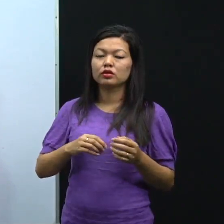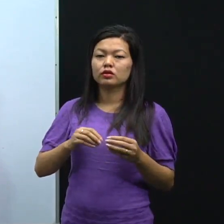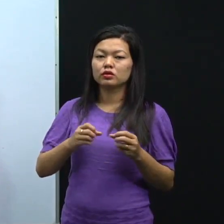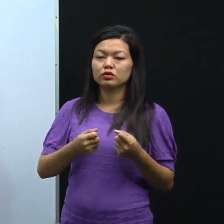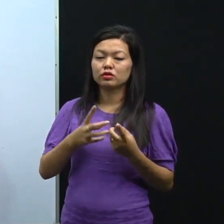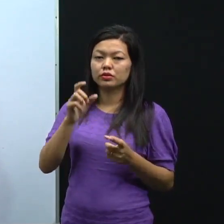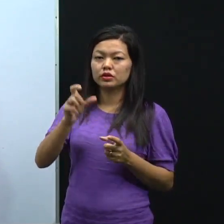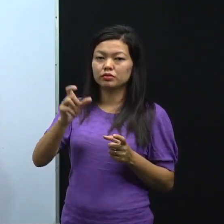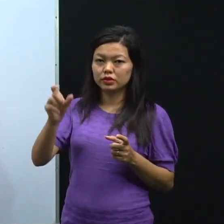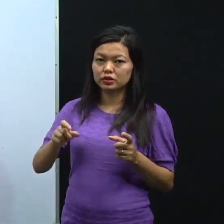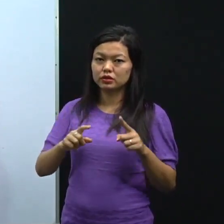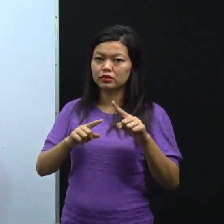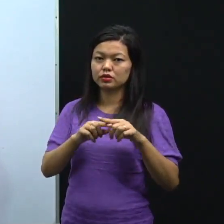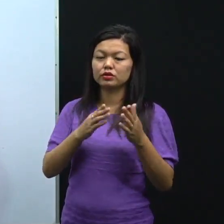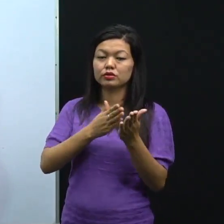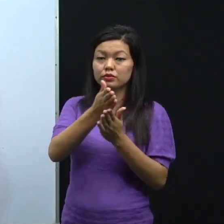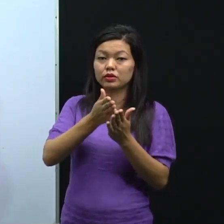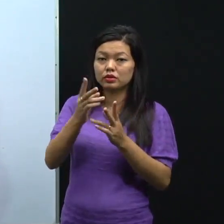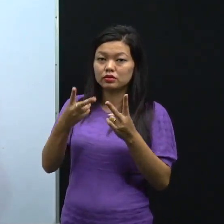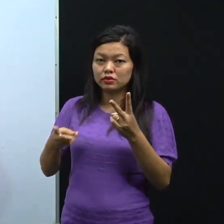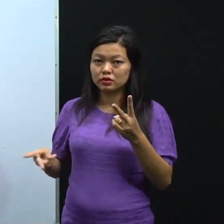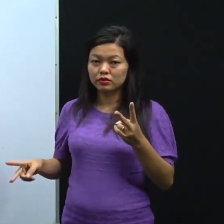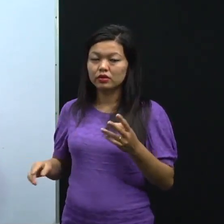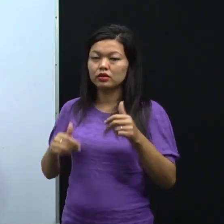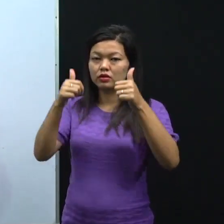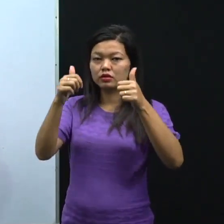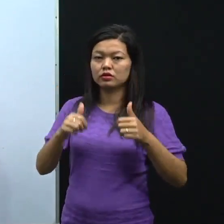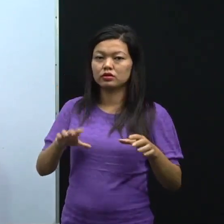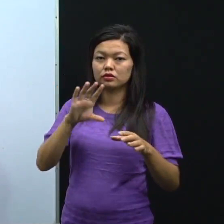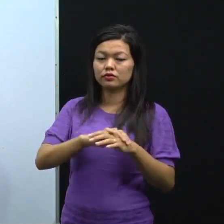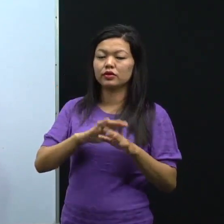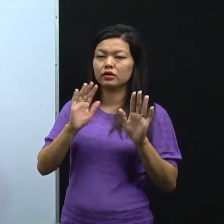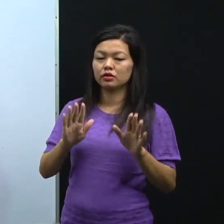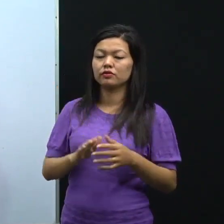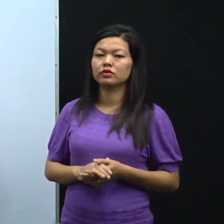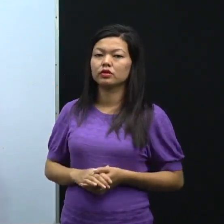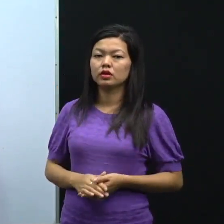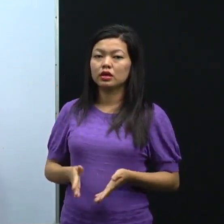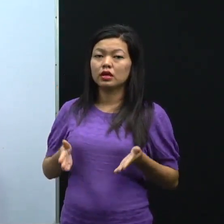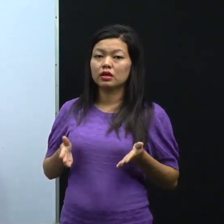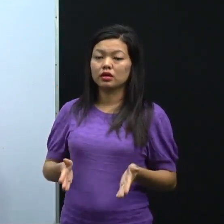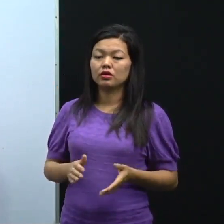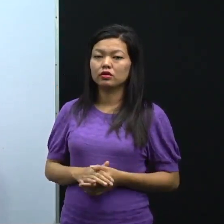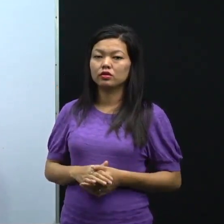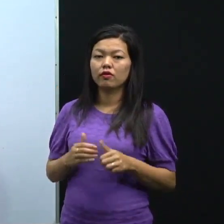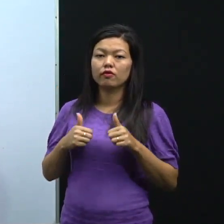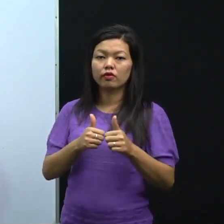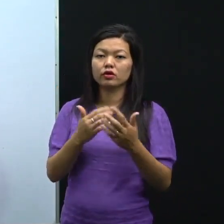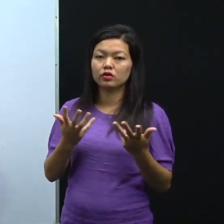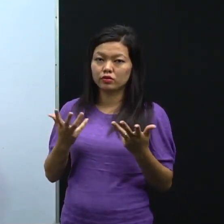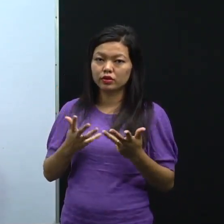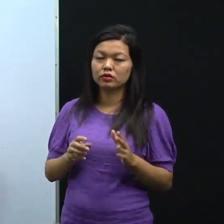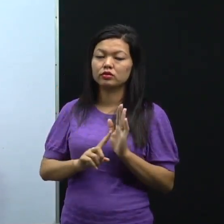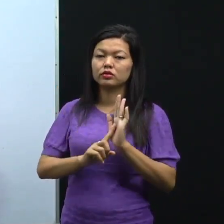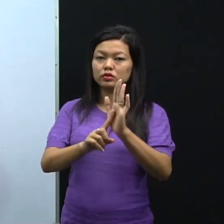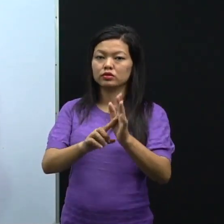it very easy and to make it very simple, clear? Now let me show you the present day, okay? Now, the present day atom,